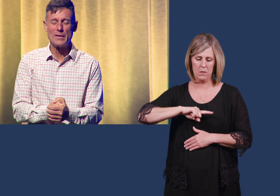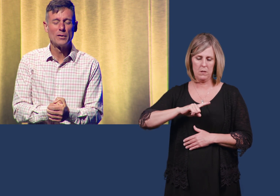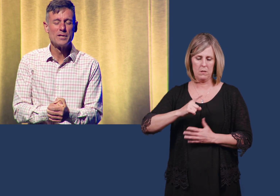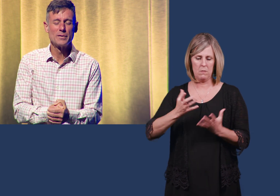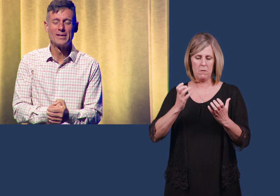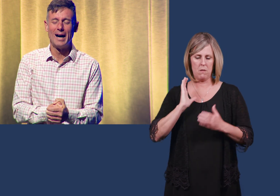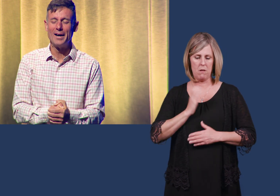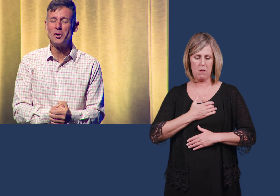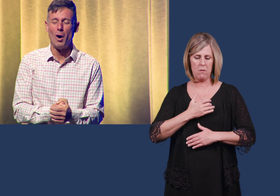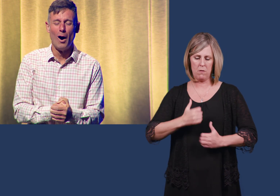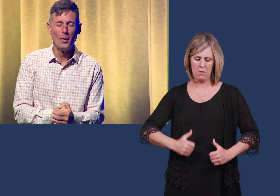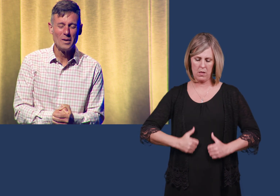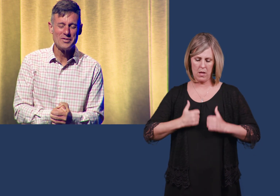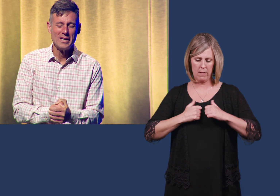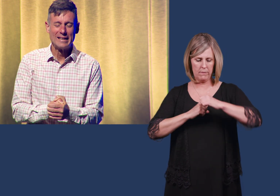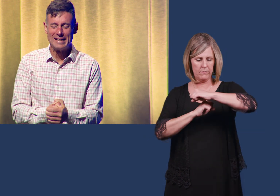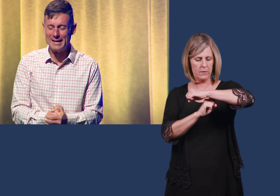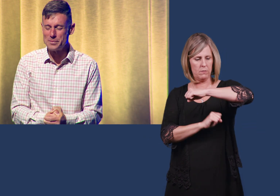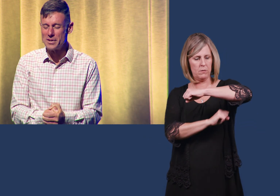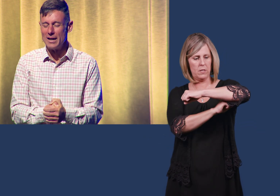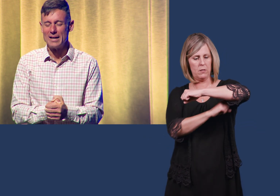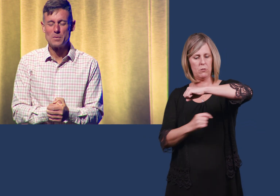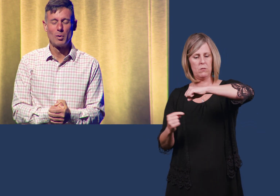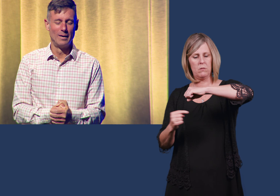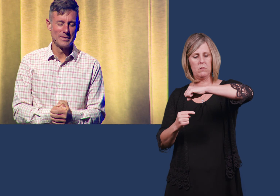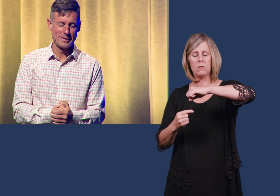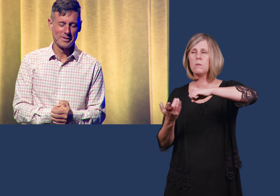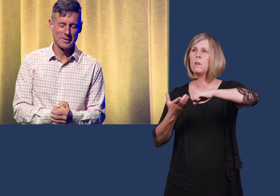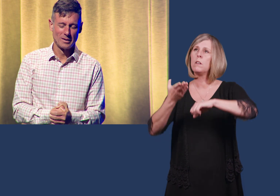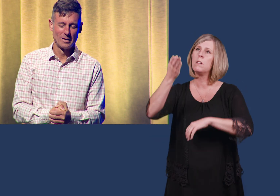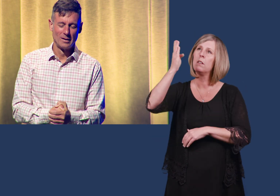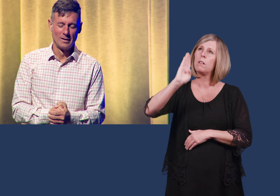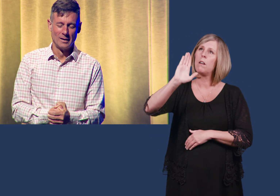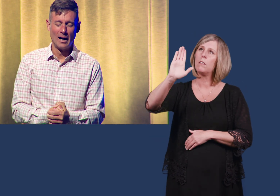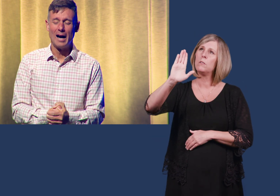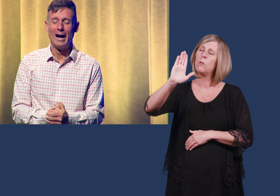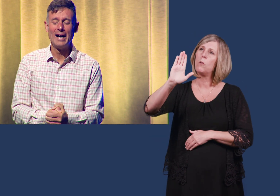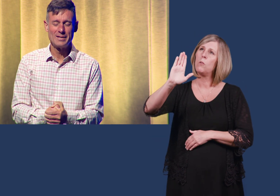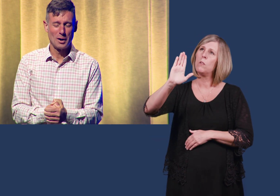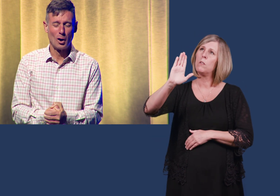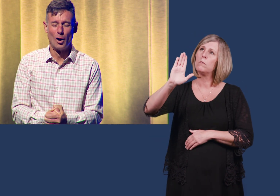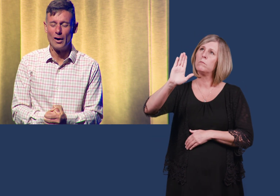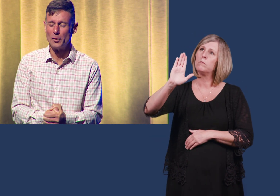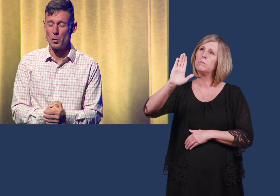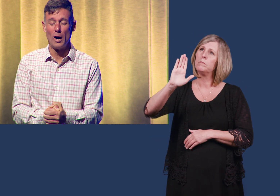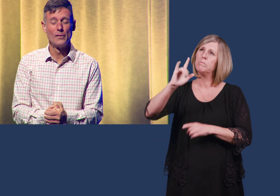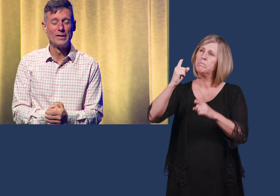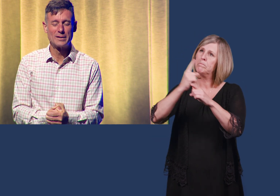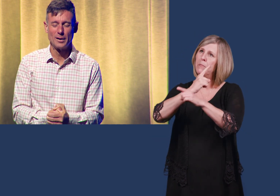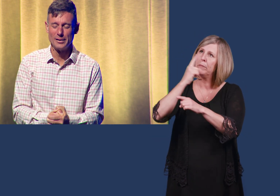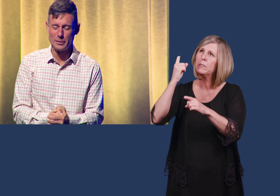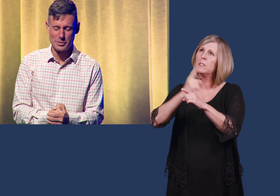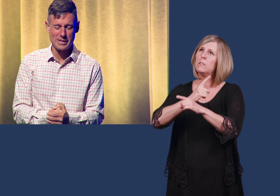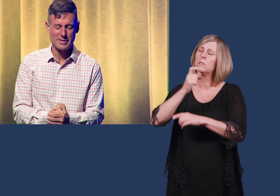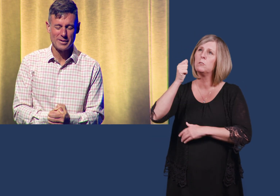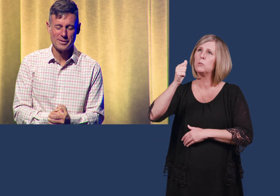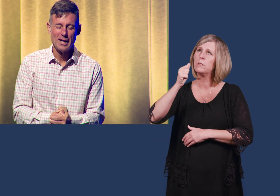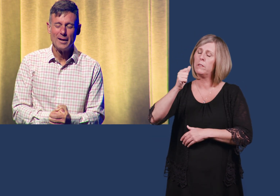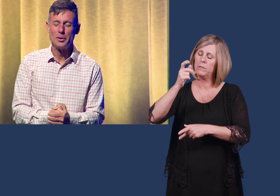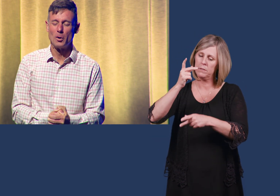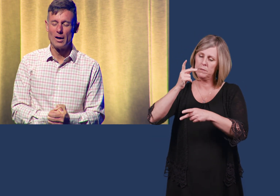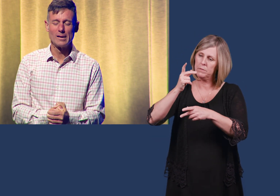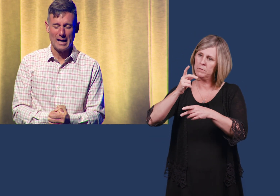the faithfulness of God who always keeps his promises. Our eyes, our heart, we're all fixed on you,